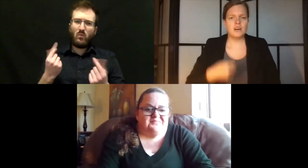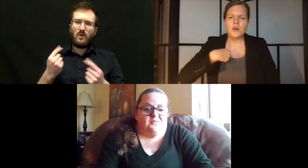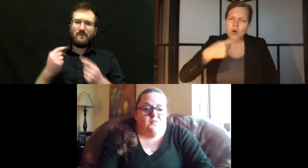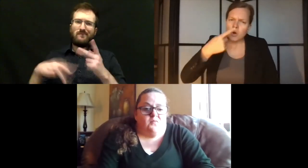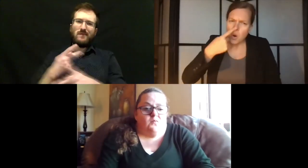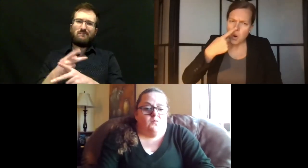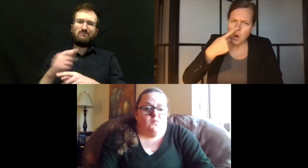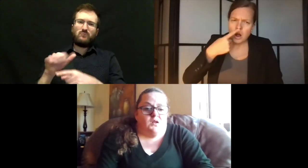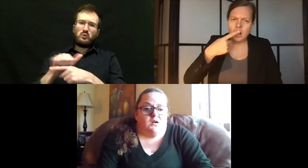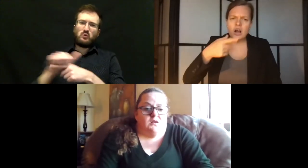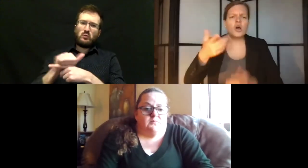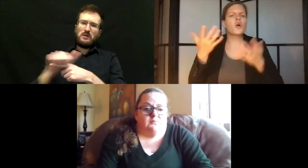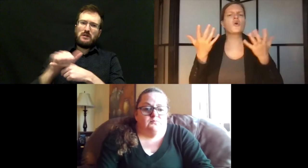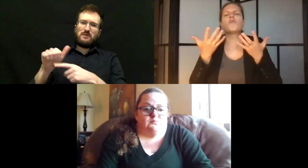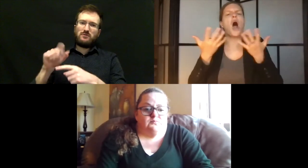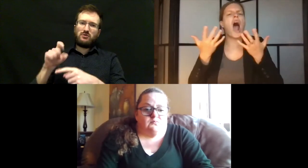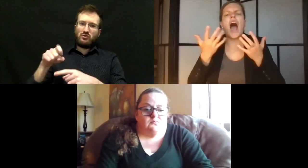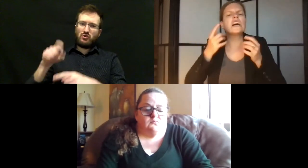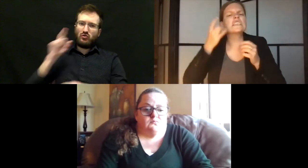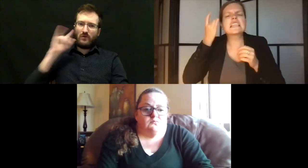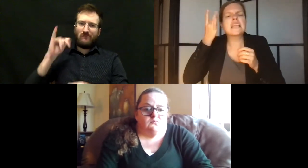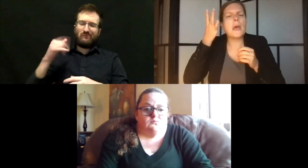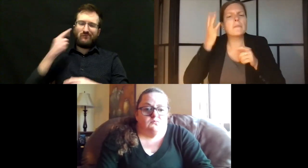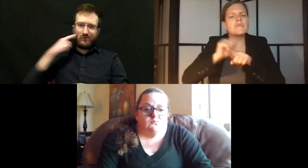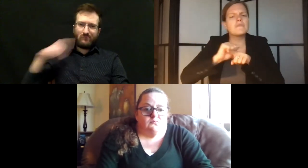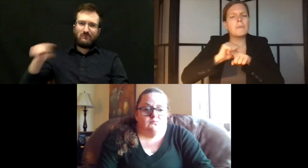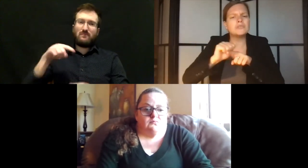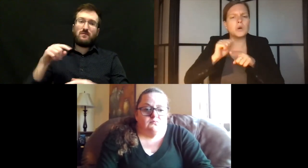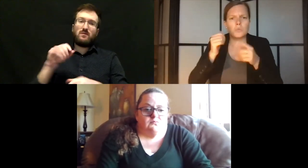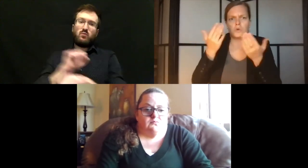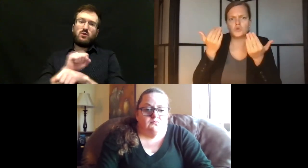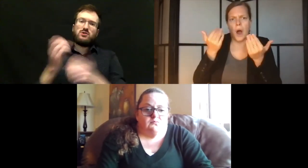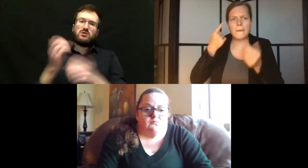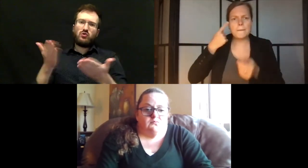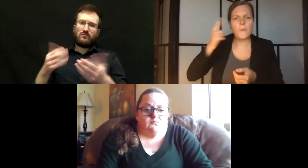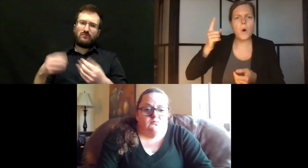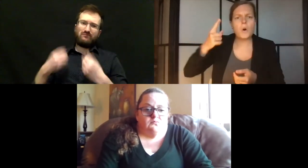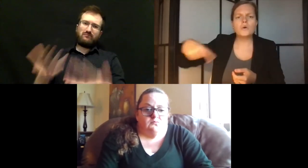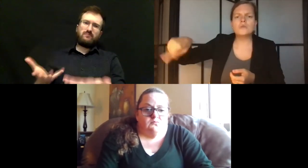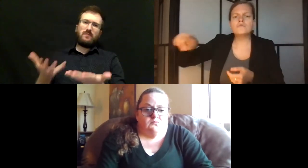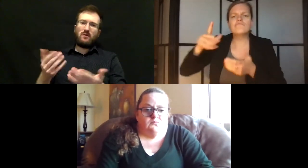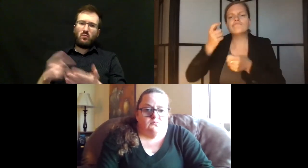you. I agree. Now, I'm just wondering, what kind of training